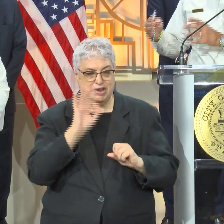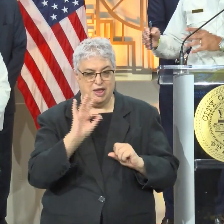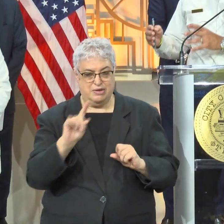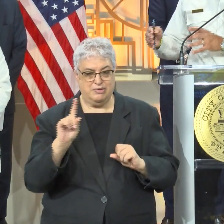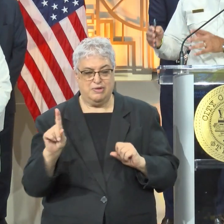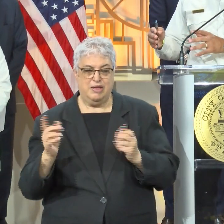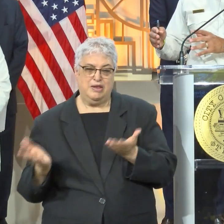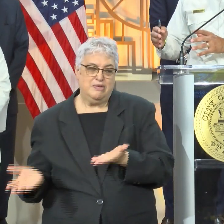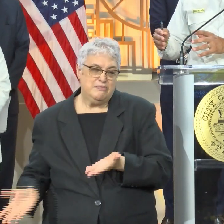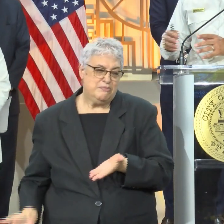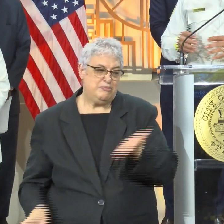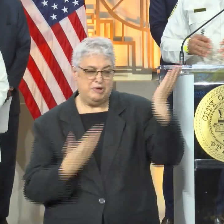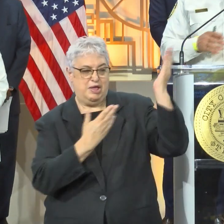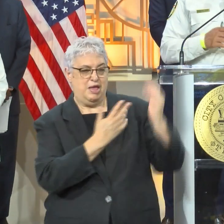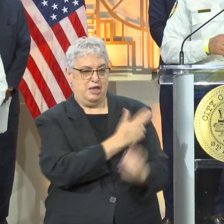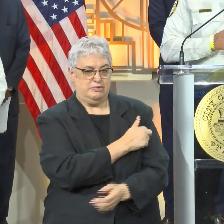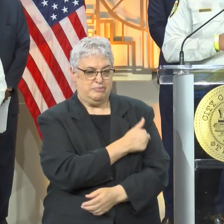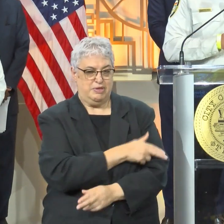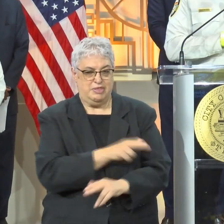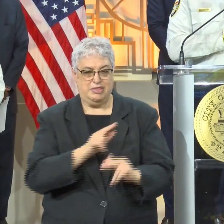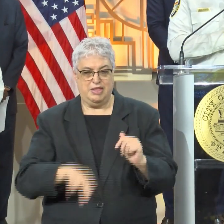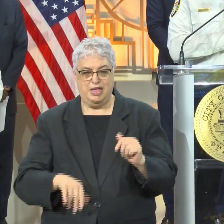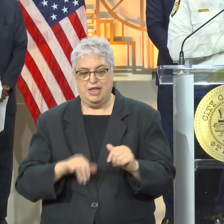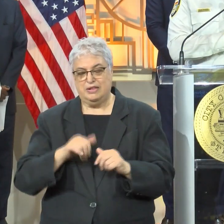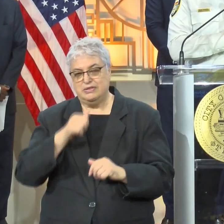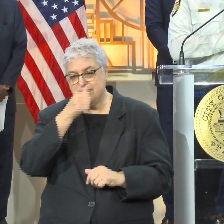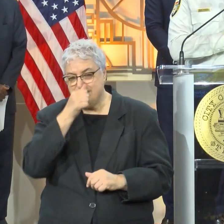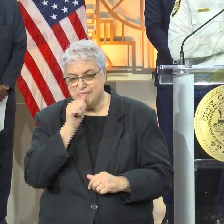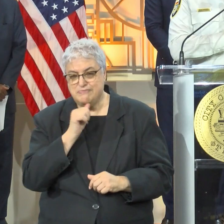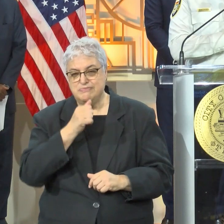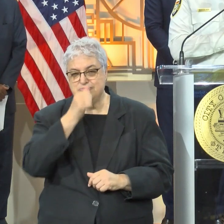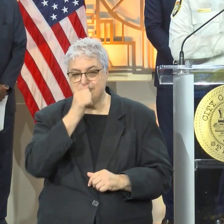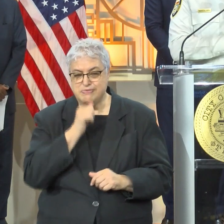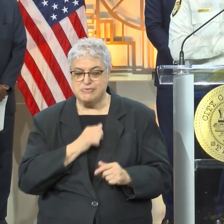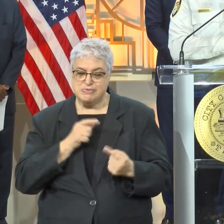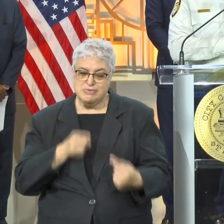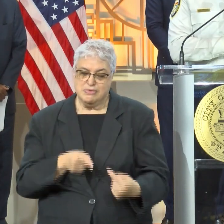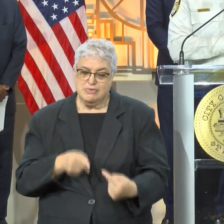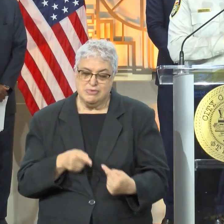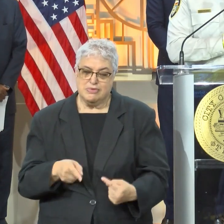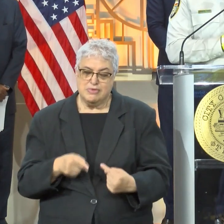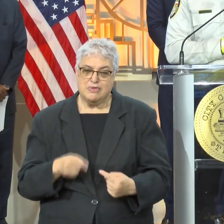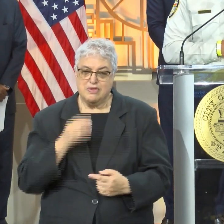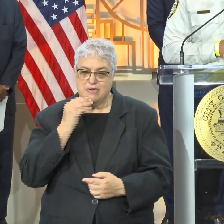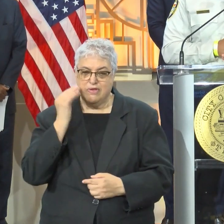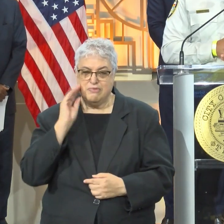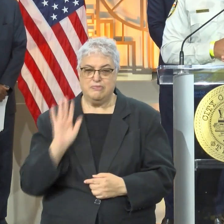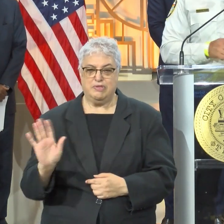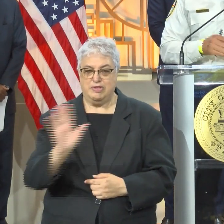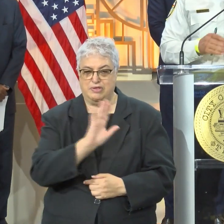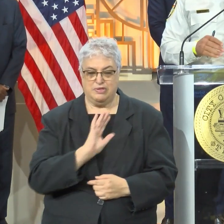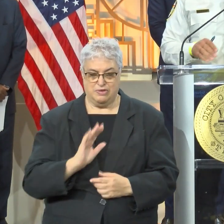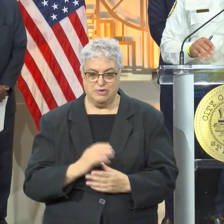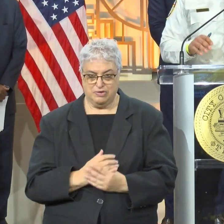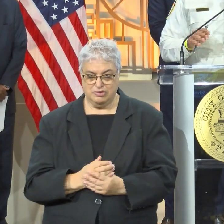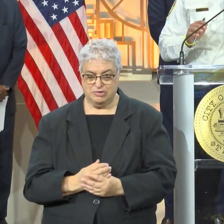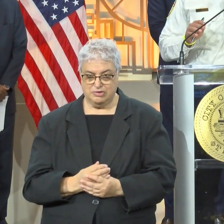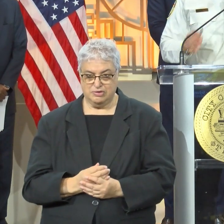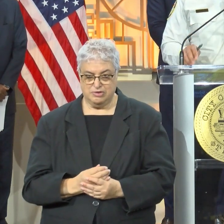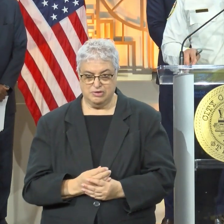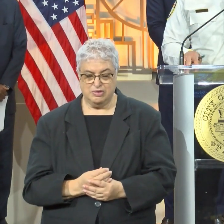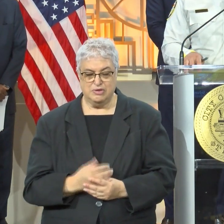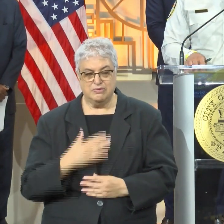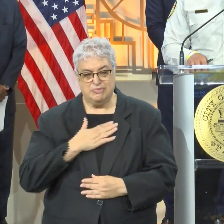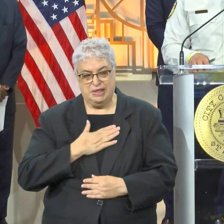and being treated at the hospital than you are suffering and trying to ride it out in your living room. So again,